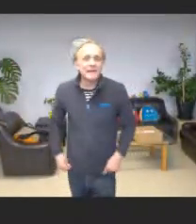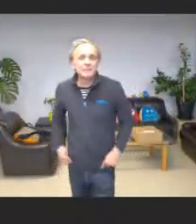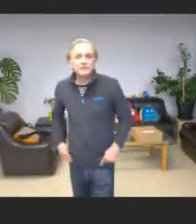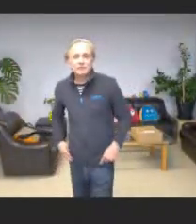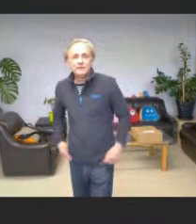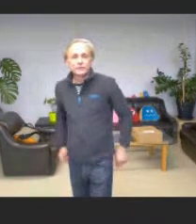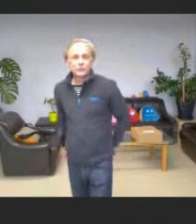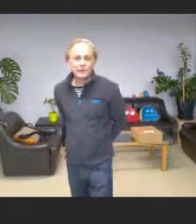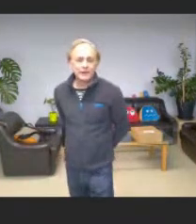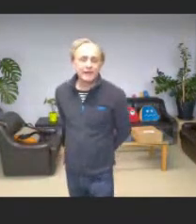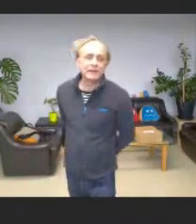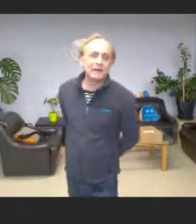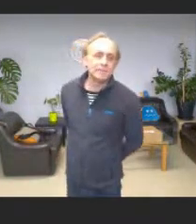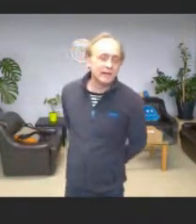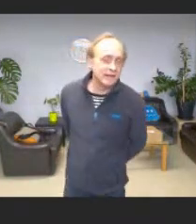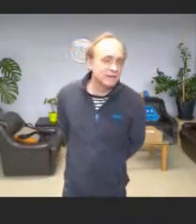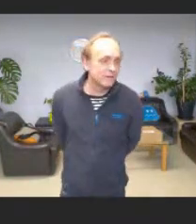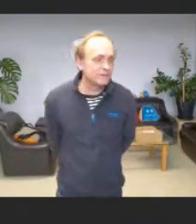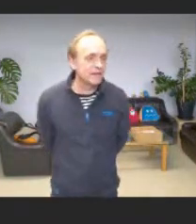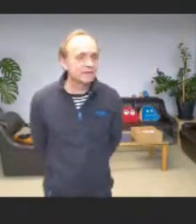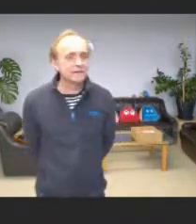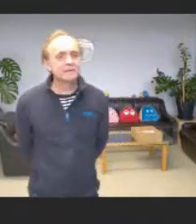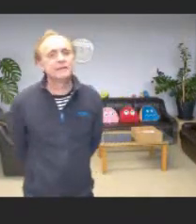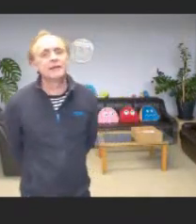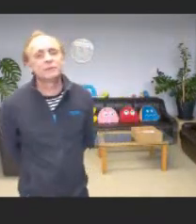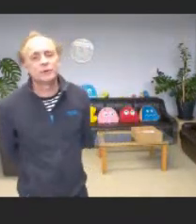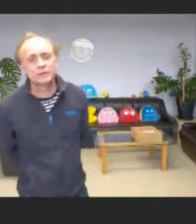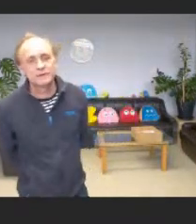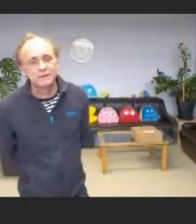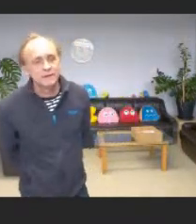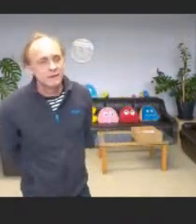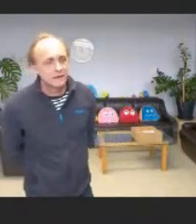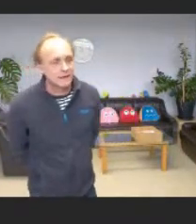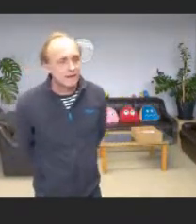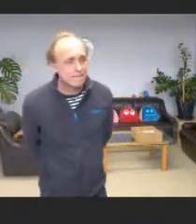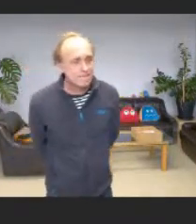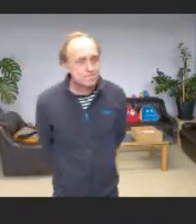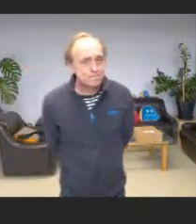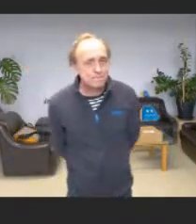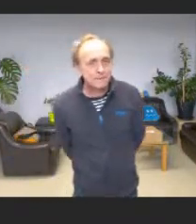Hello, my name is Peter Hödel, and I'm an enterprise architect at AdWork.